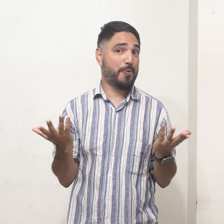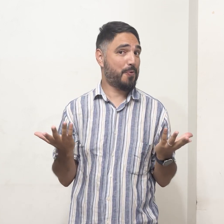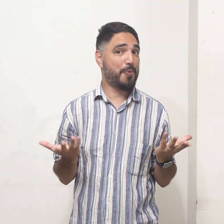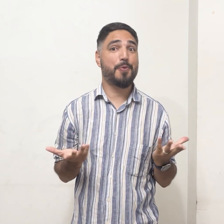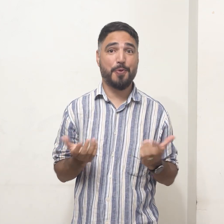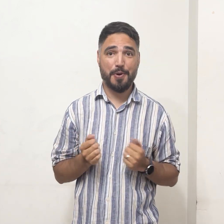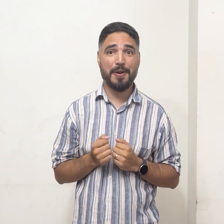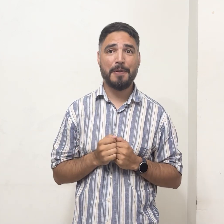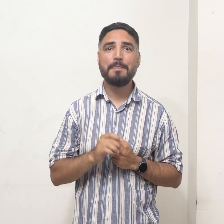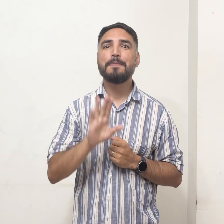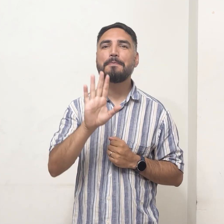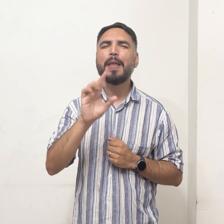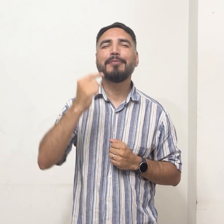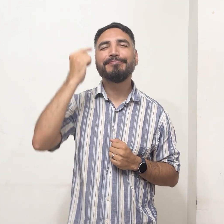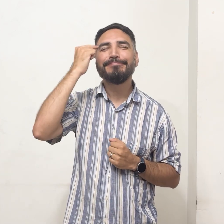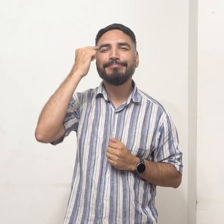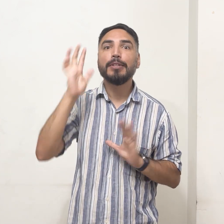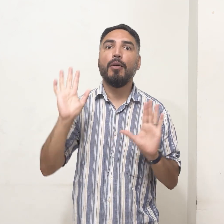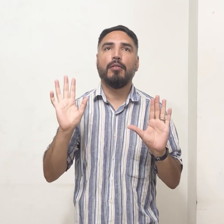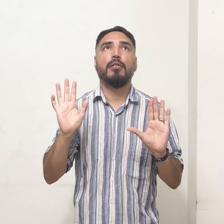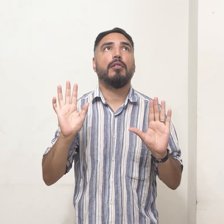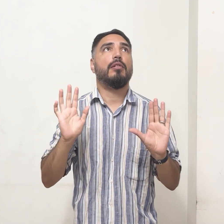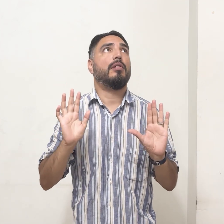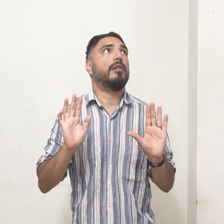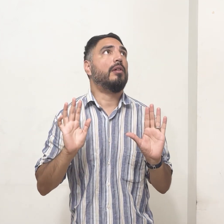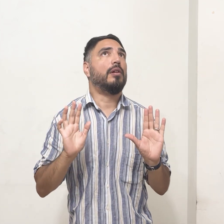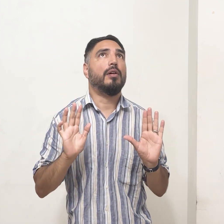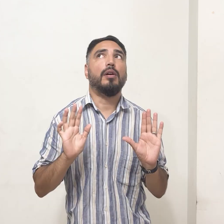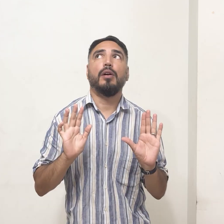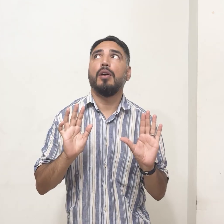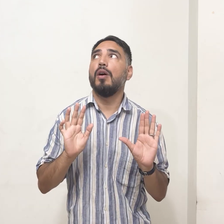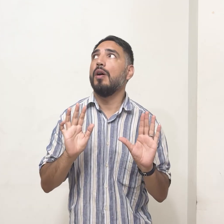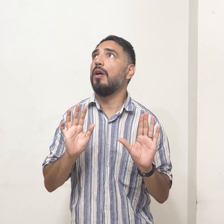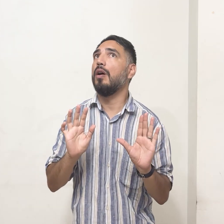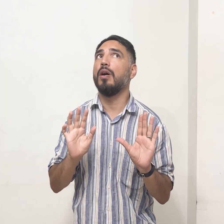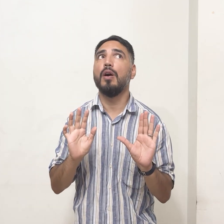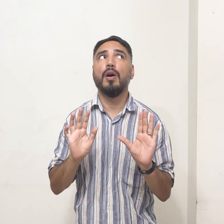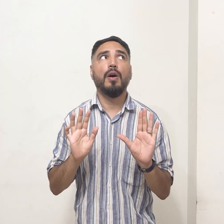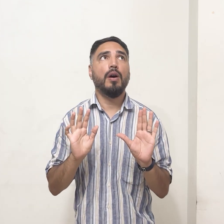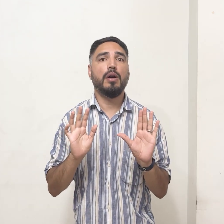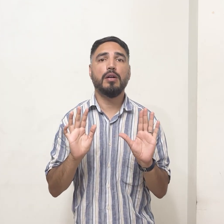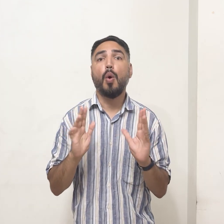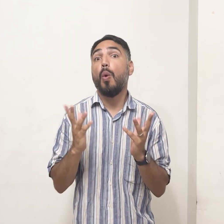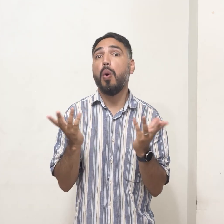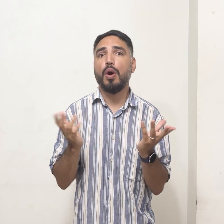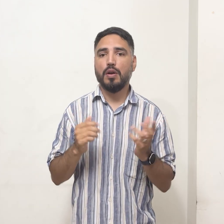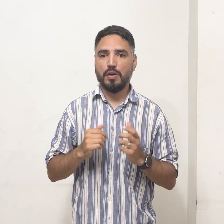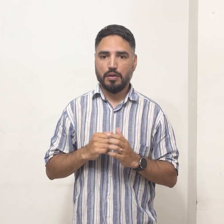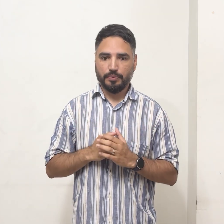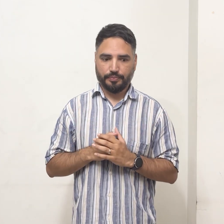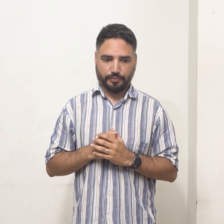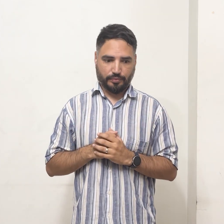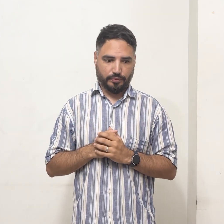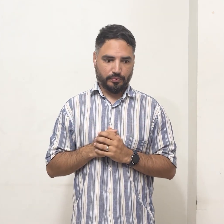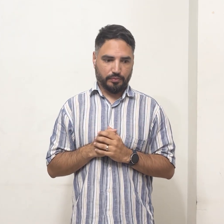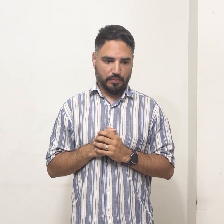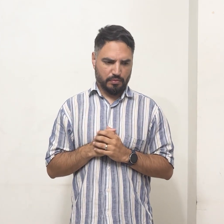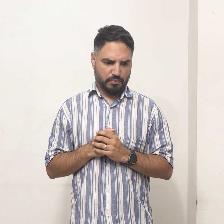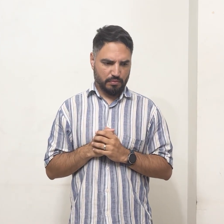or distance. And also, when there's something very large, by looking up or down, I can convey